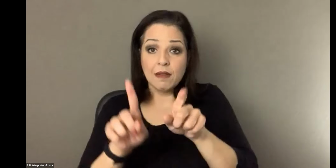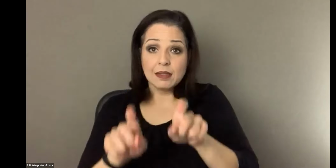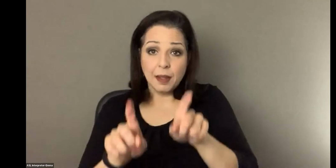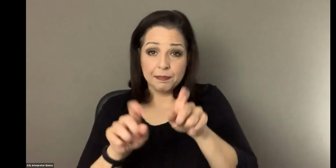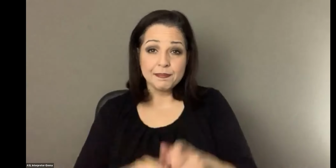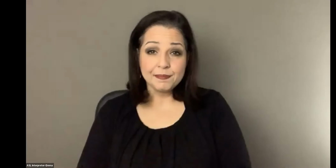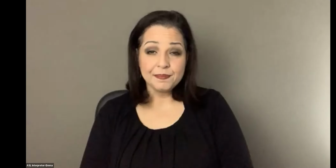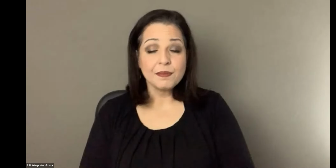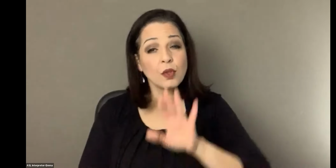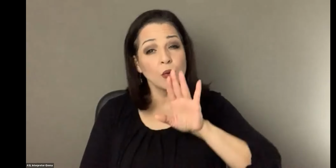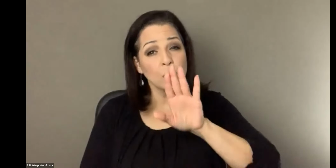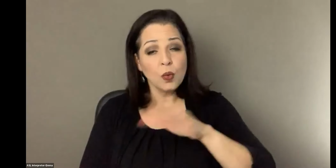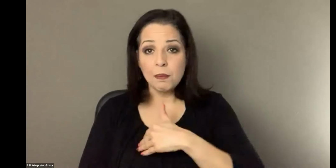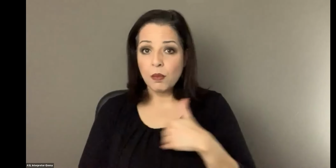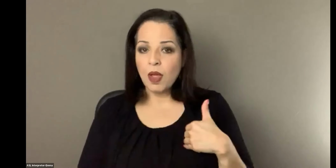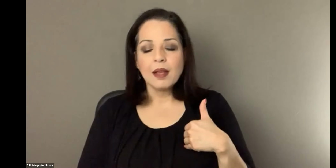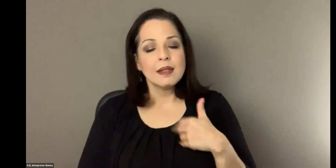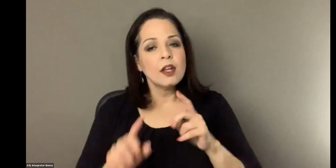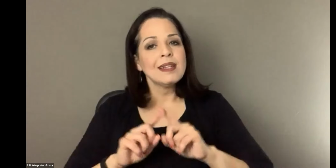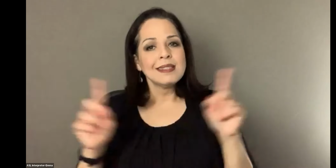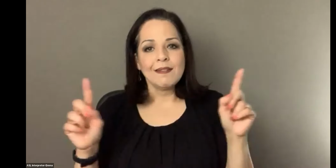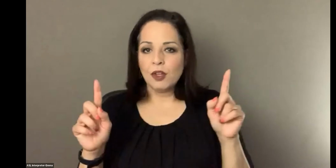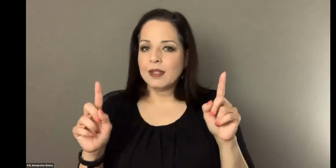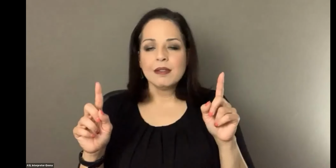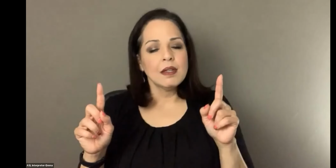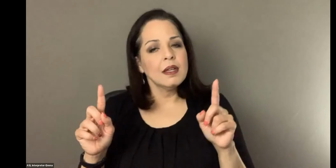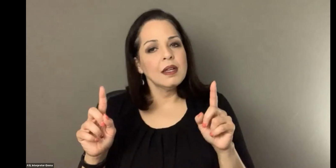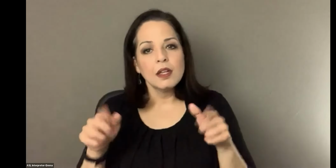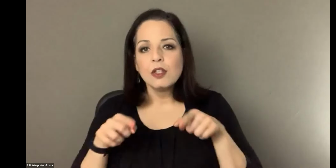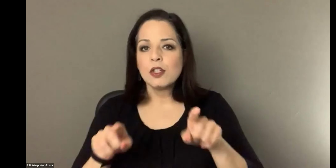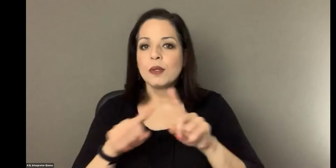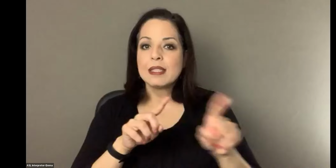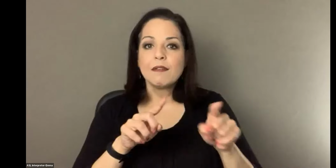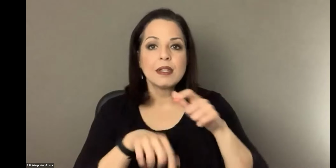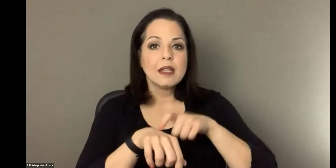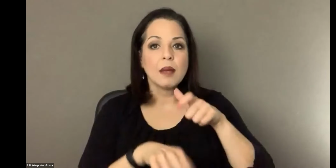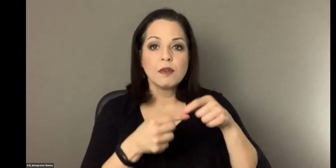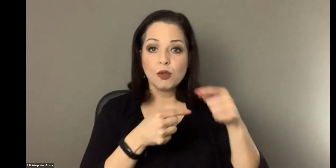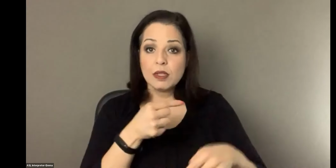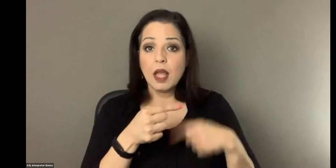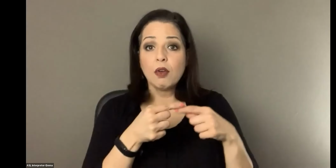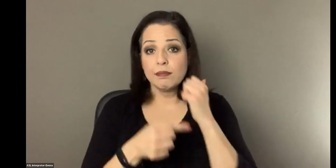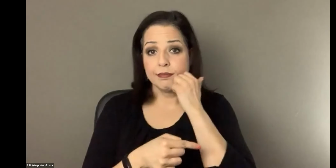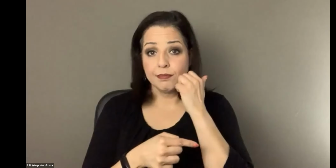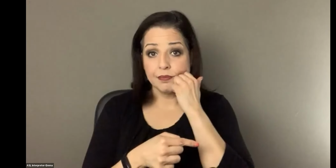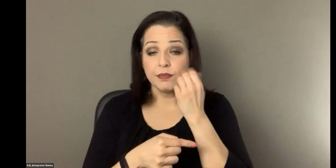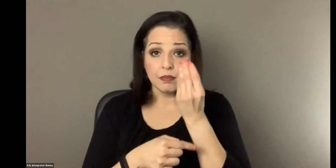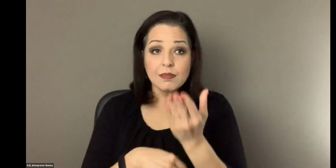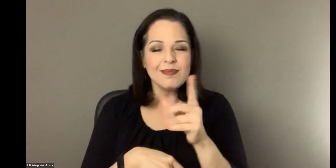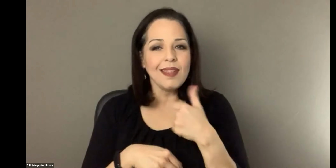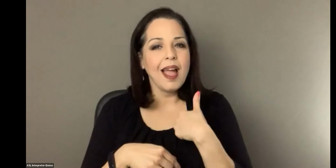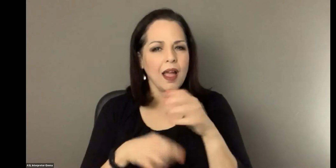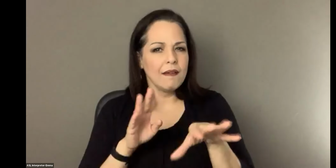Your breasts are different at different times in your cycle. I find it